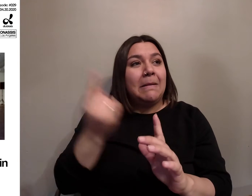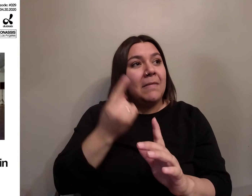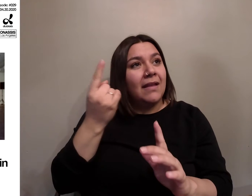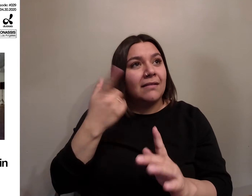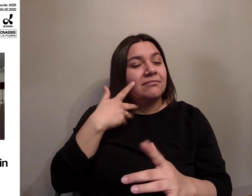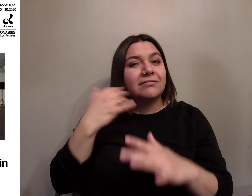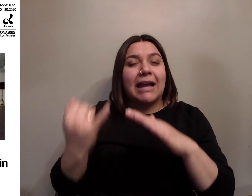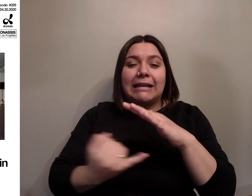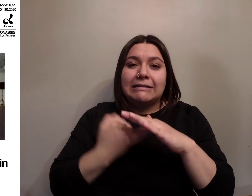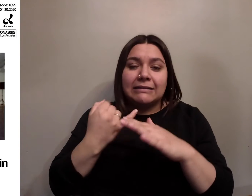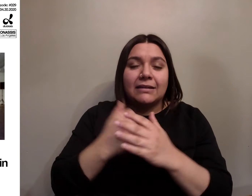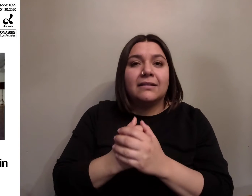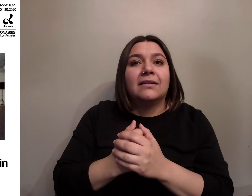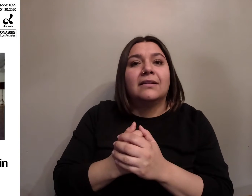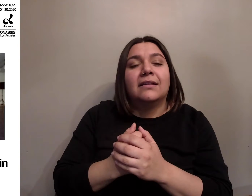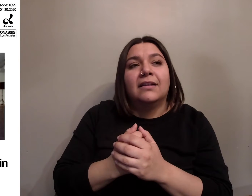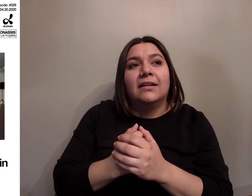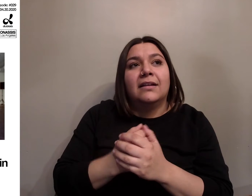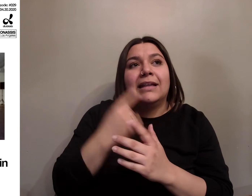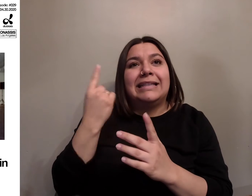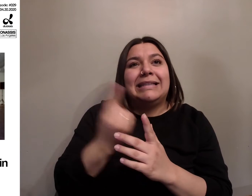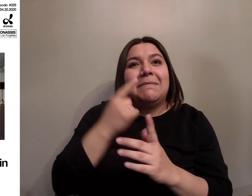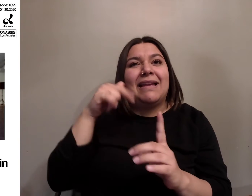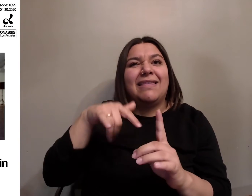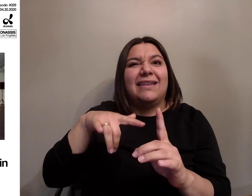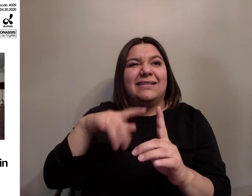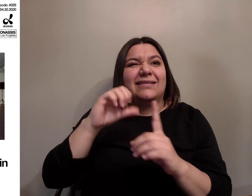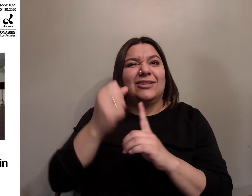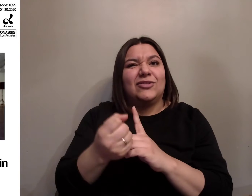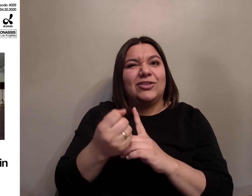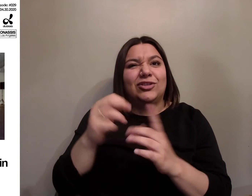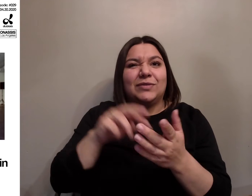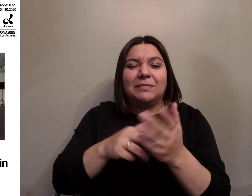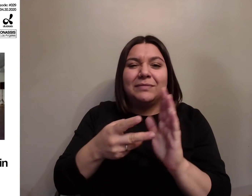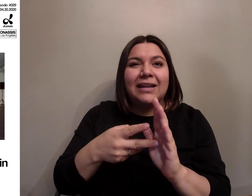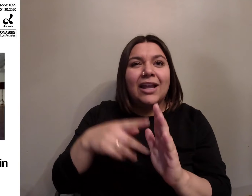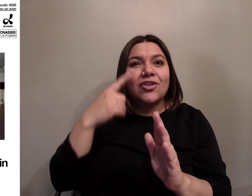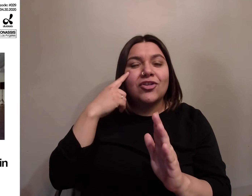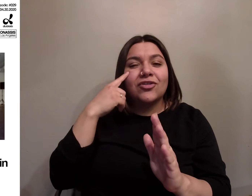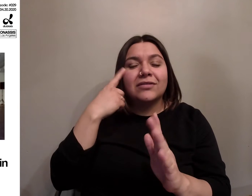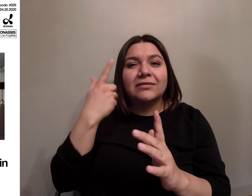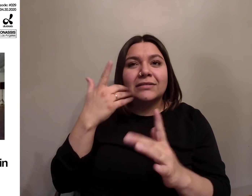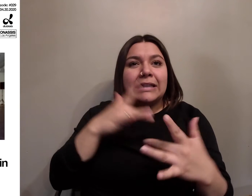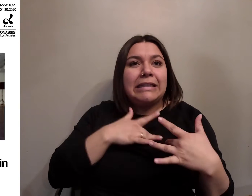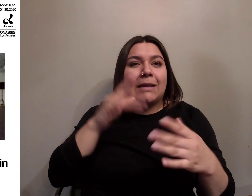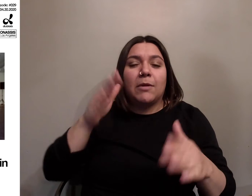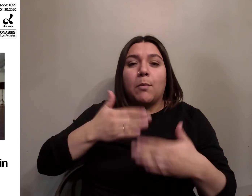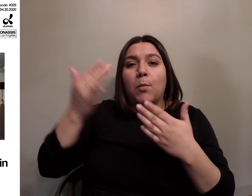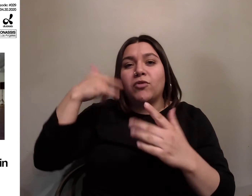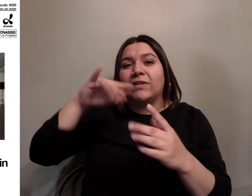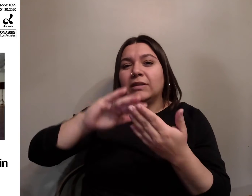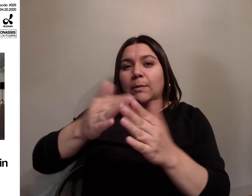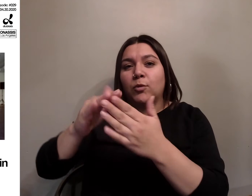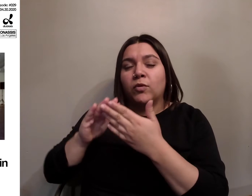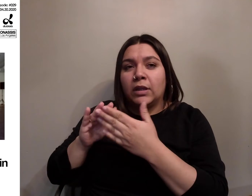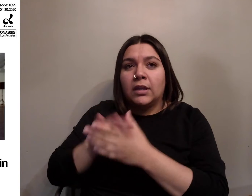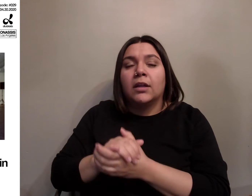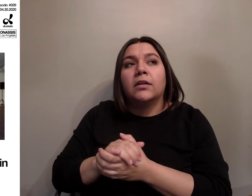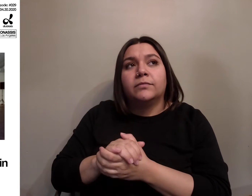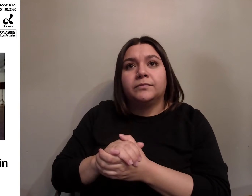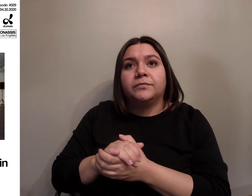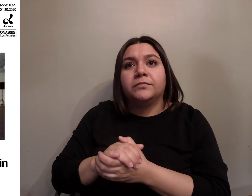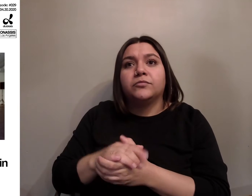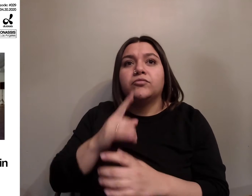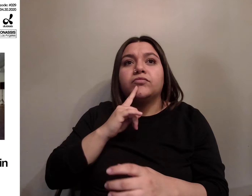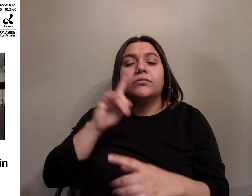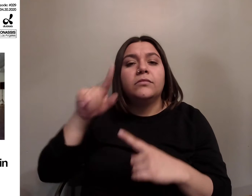thinking of how we approach death and how we approach grieving, and how we can think of ways that